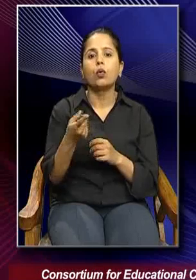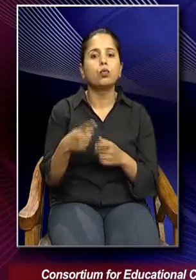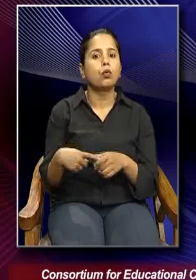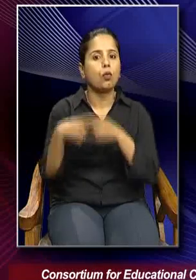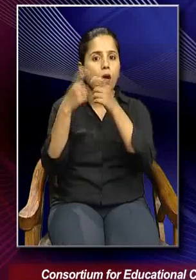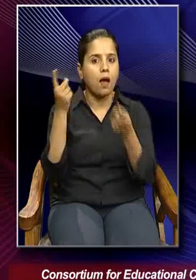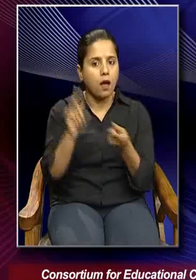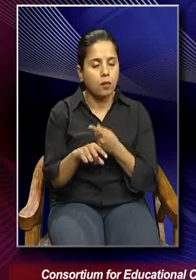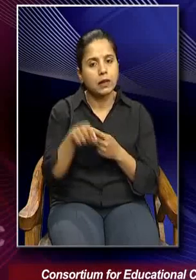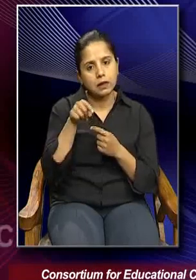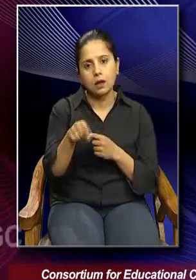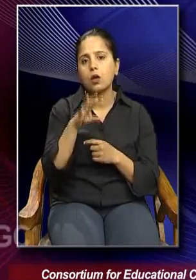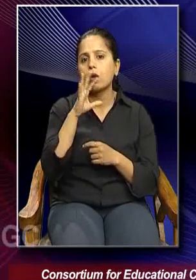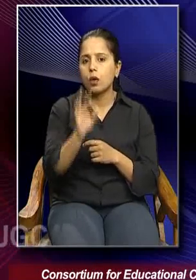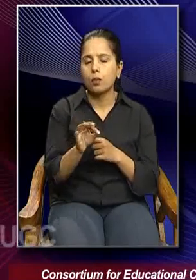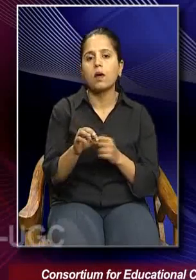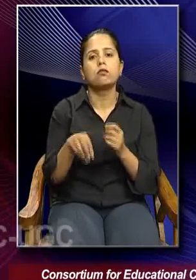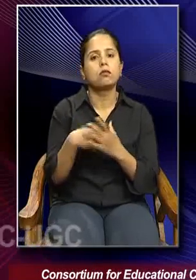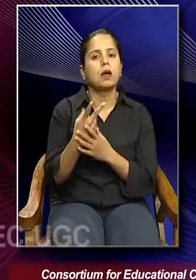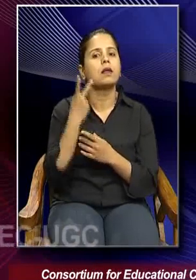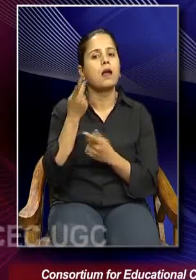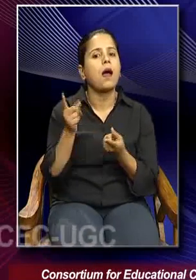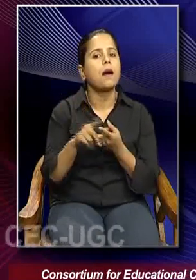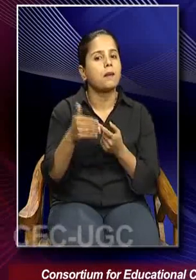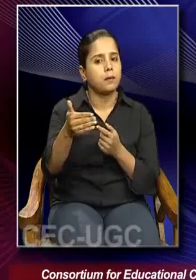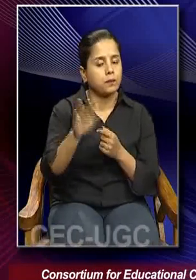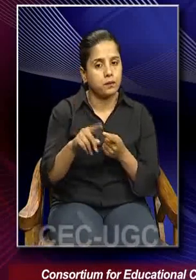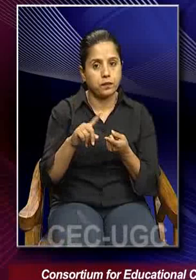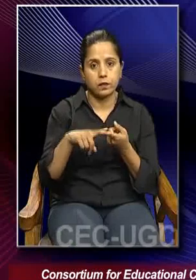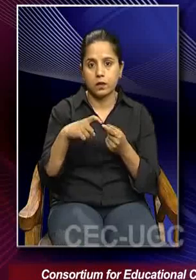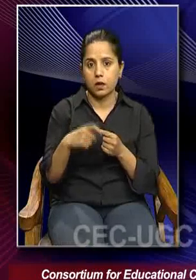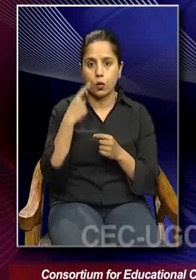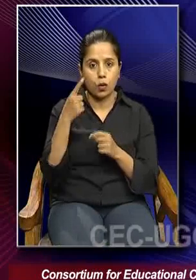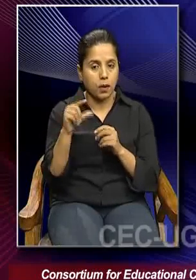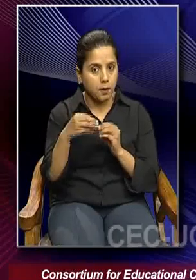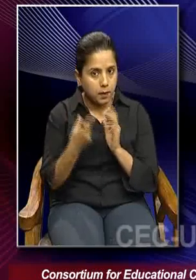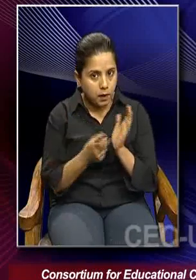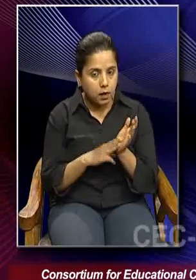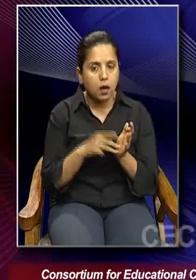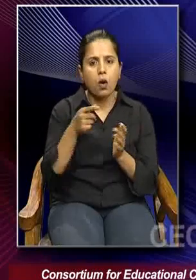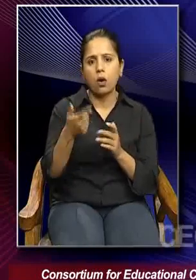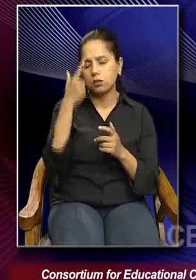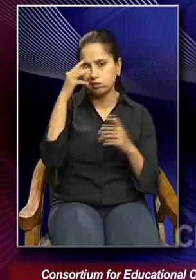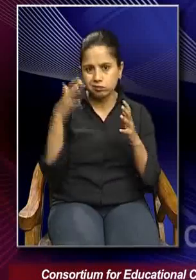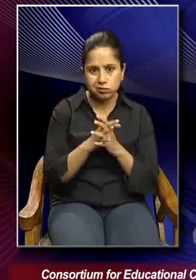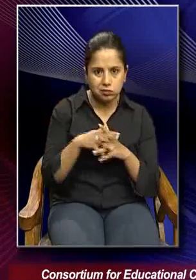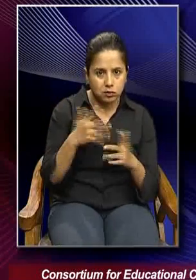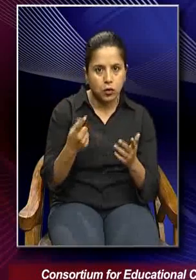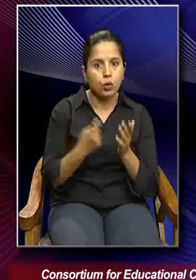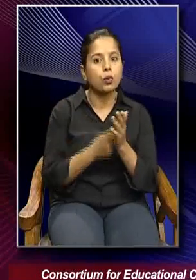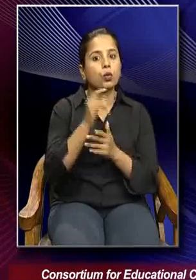evolution takes place. Right? So there is an equilibrium, and this equilibrium is disturbed when the